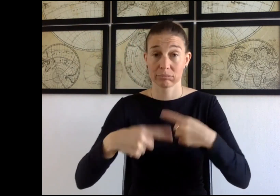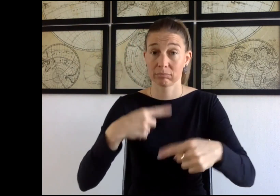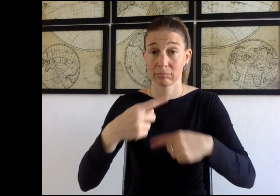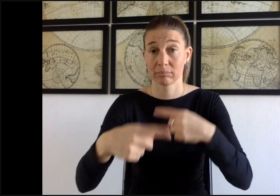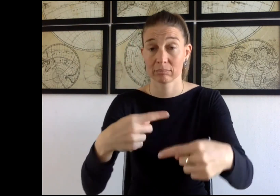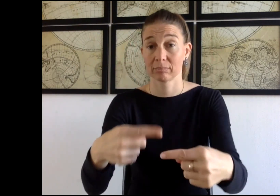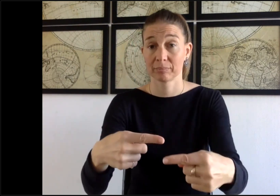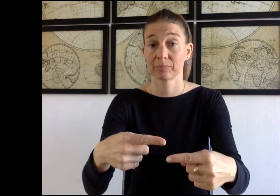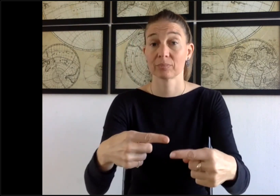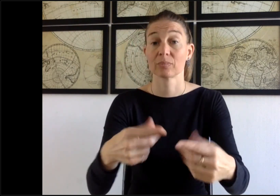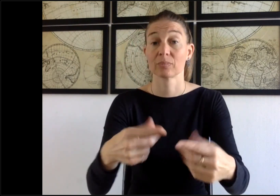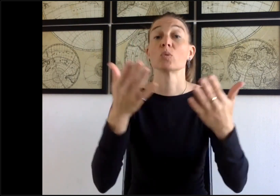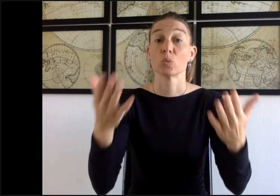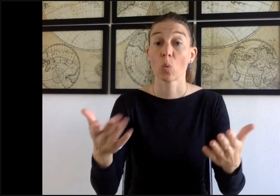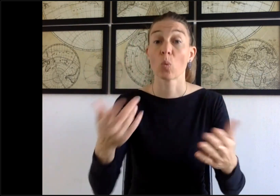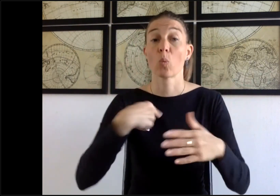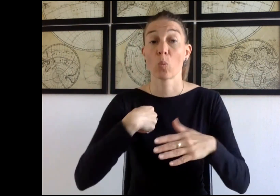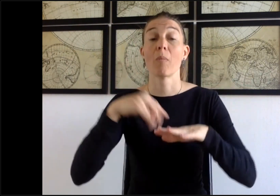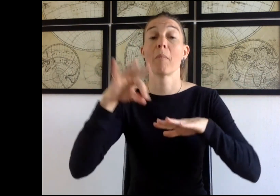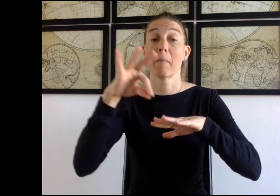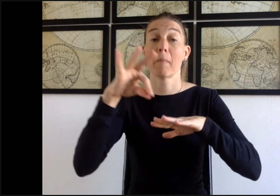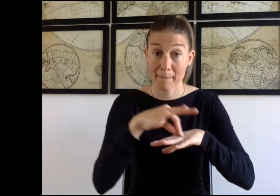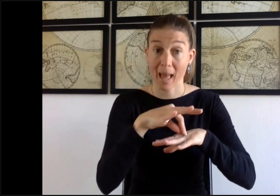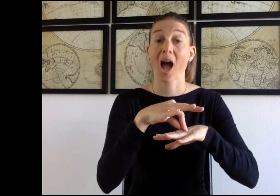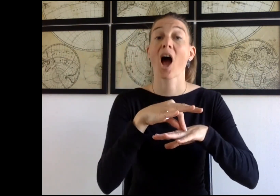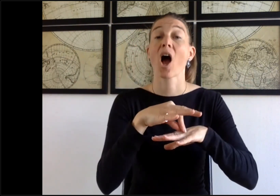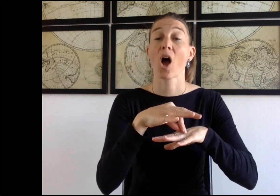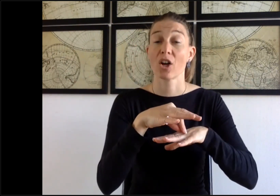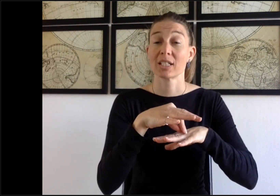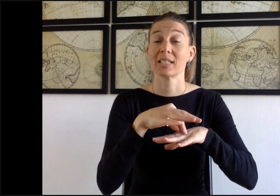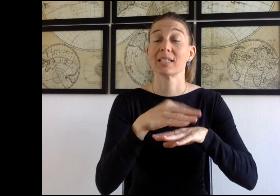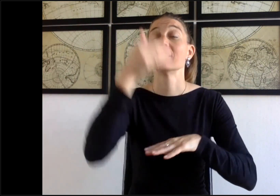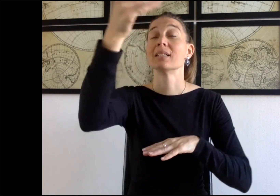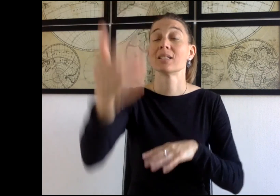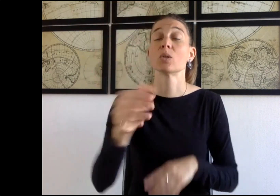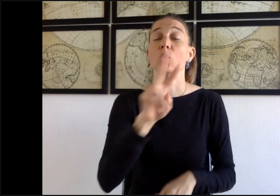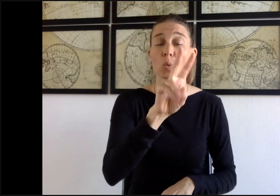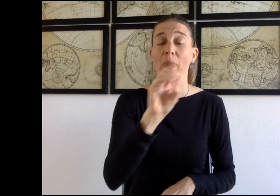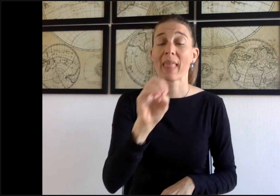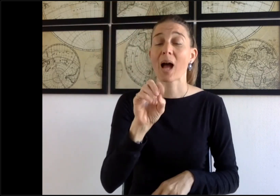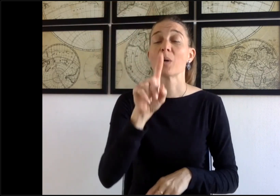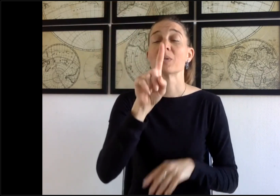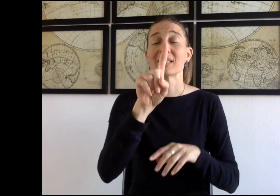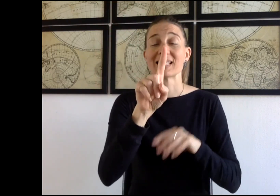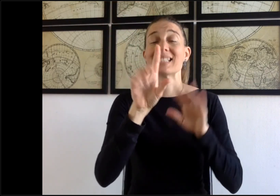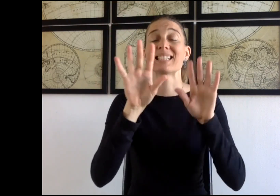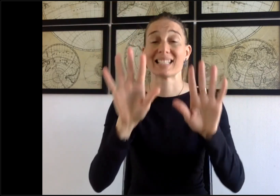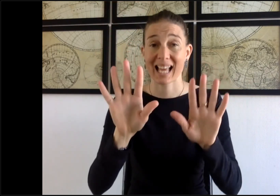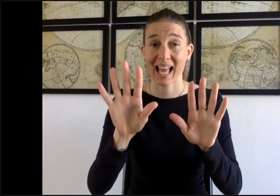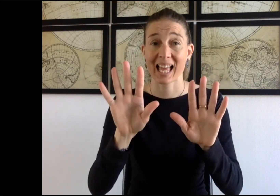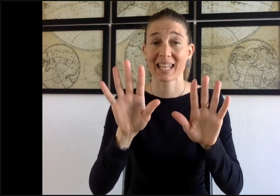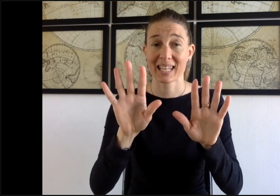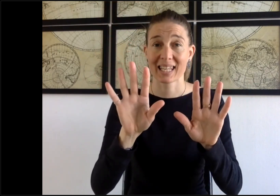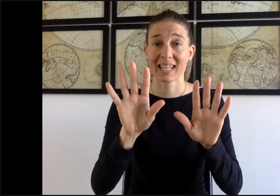got married in 2010, immediately we received